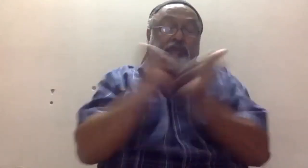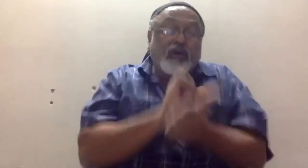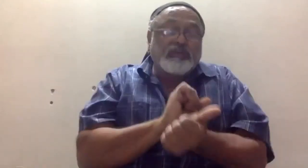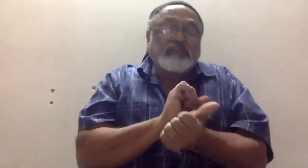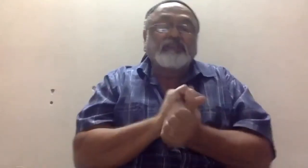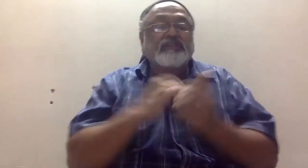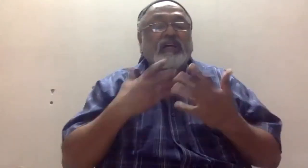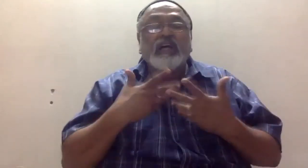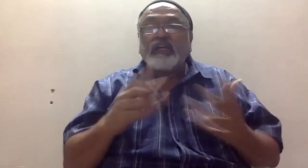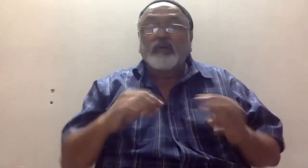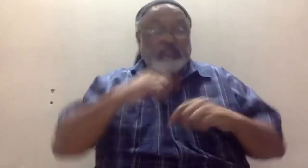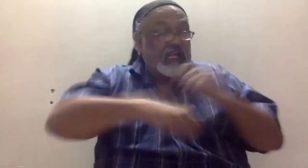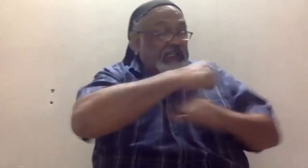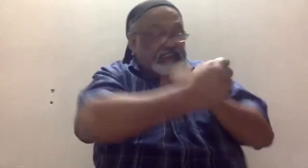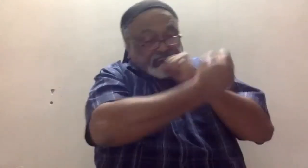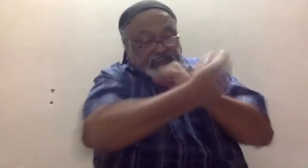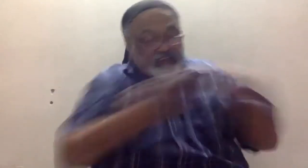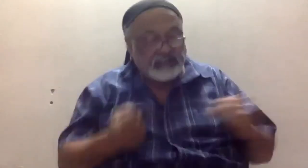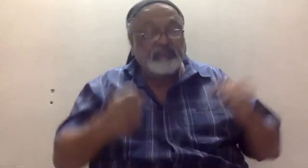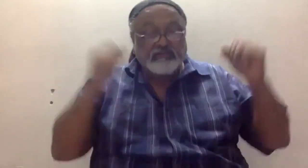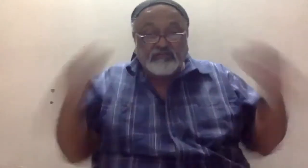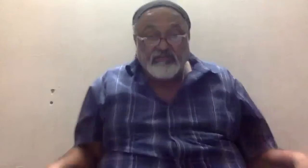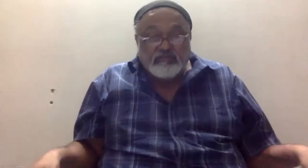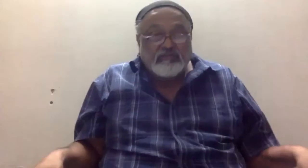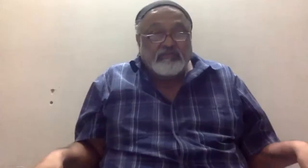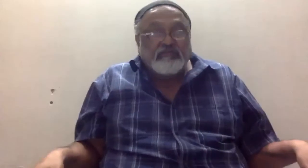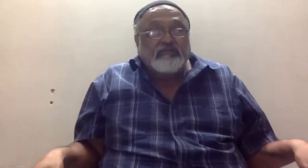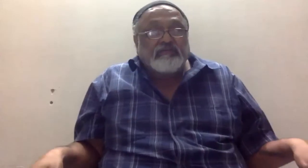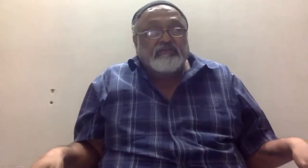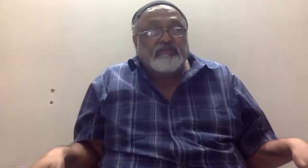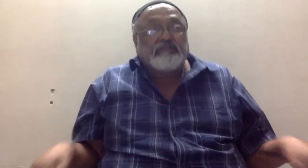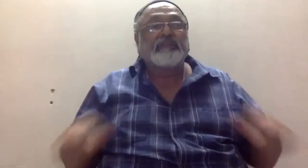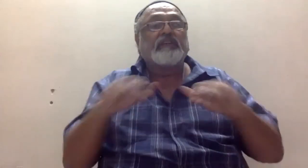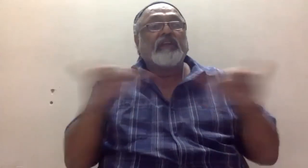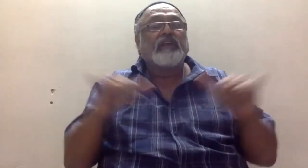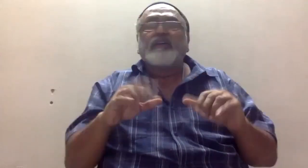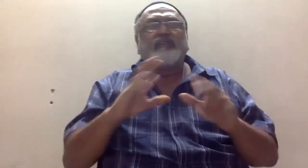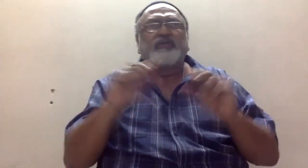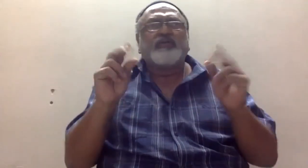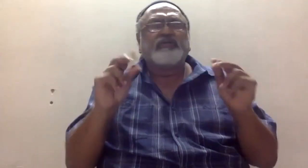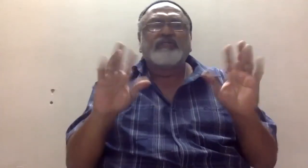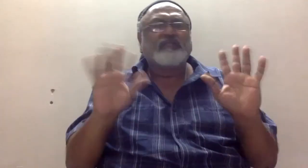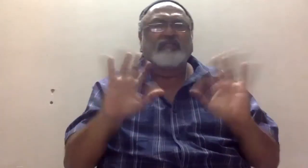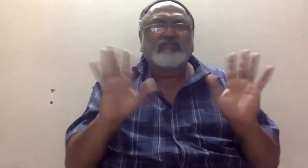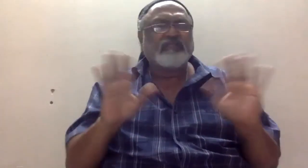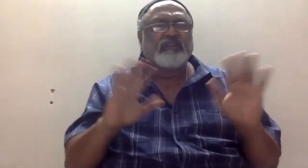tied onto wheelchair by force. On the contrary, a person who's wheelchair user, it's